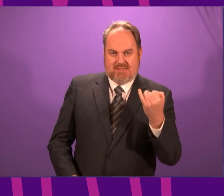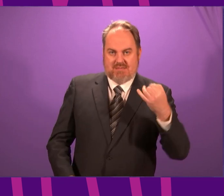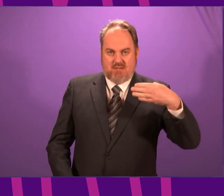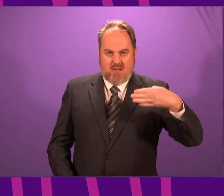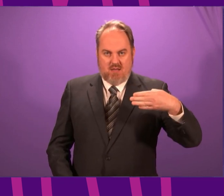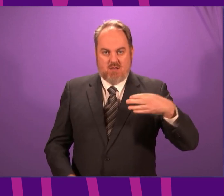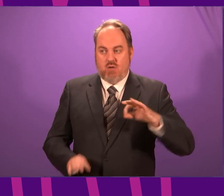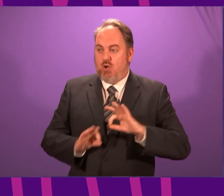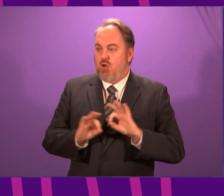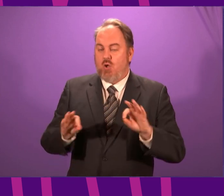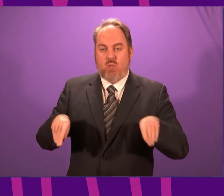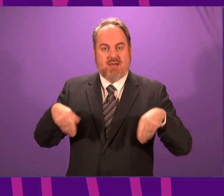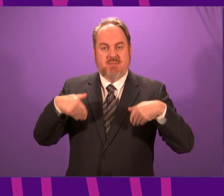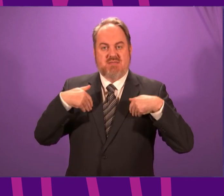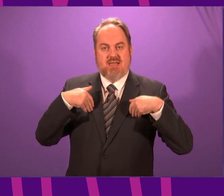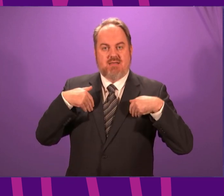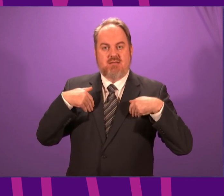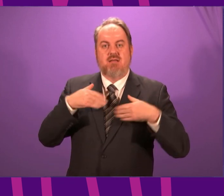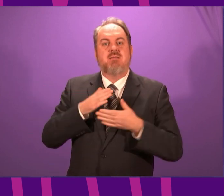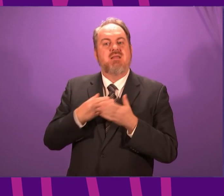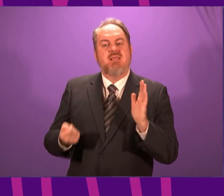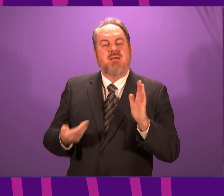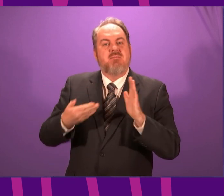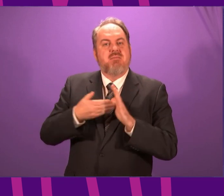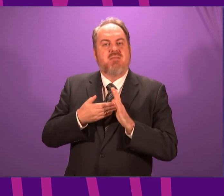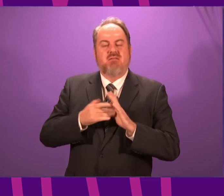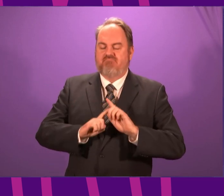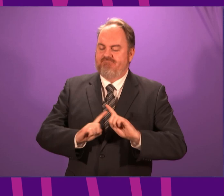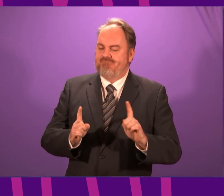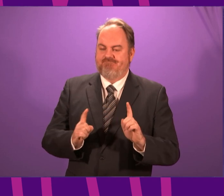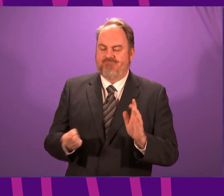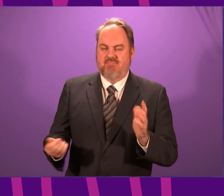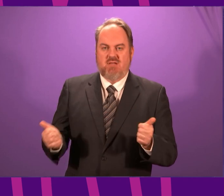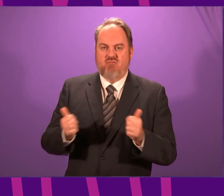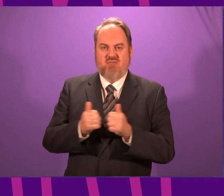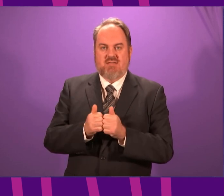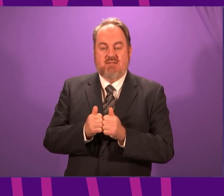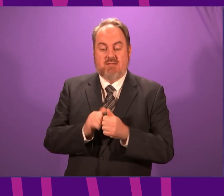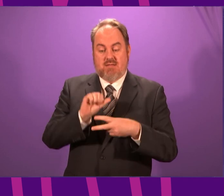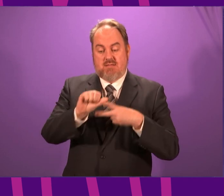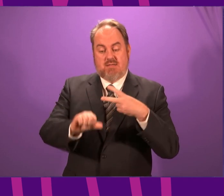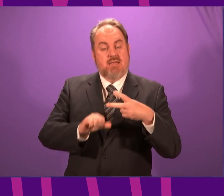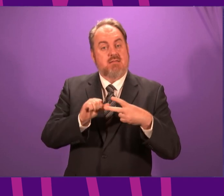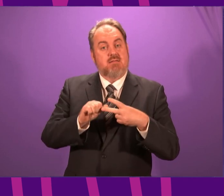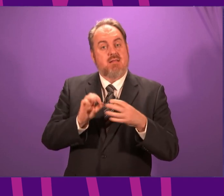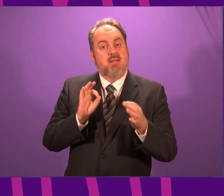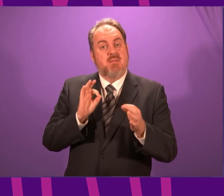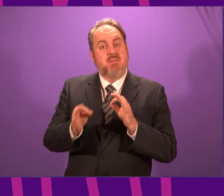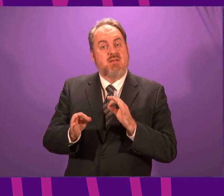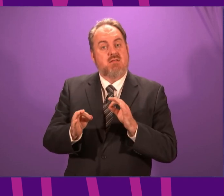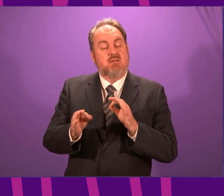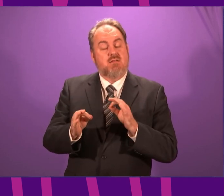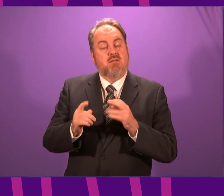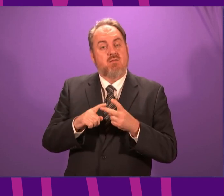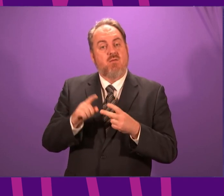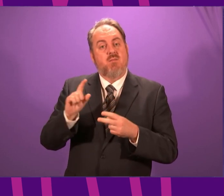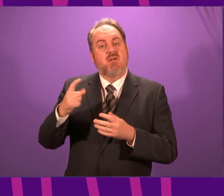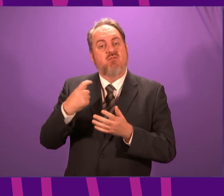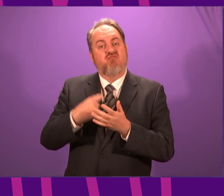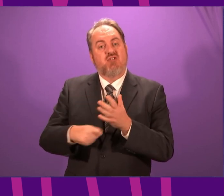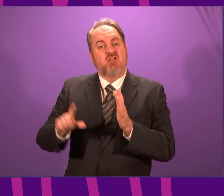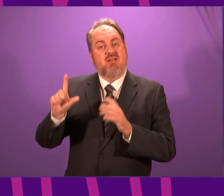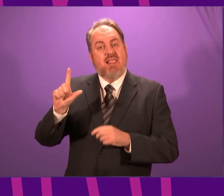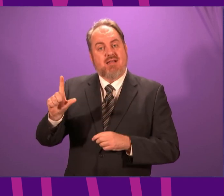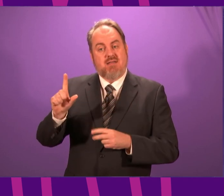There were no abstentions. The amendment is therefore not agreed. The next question is that amendment 23133.2 in the name of Richard